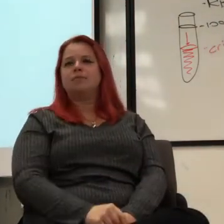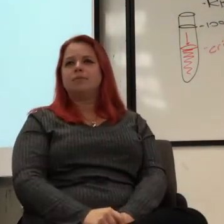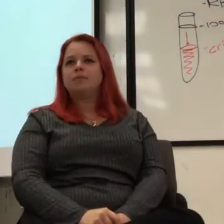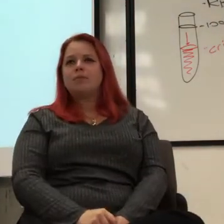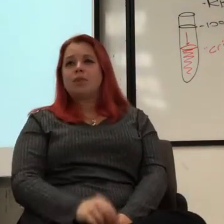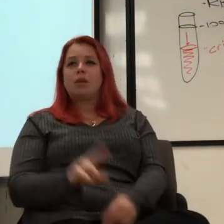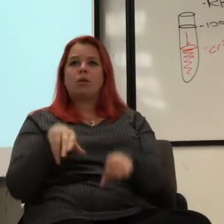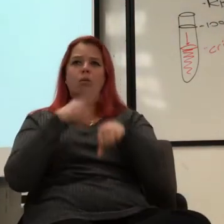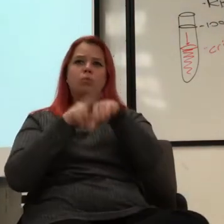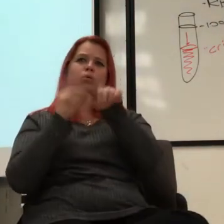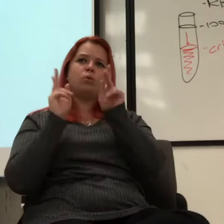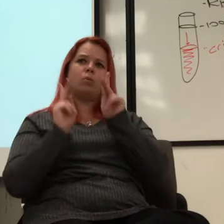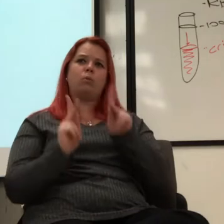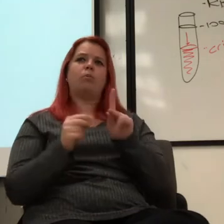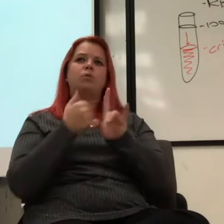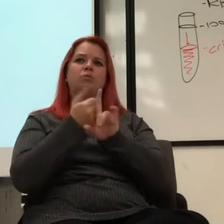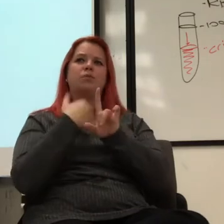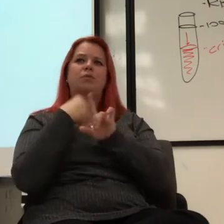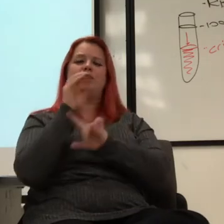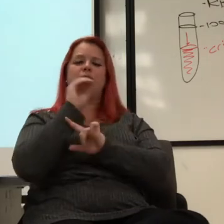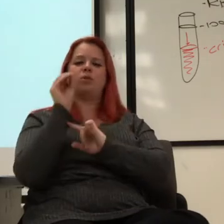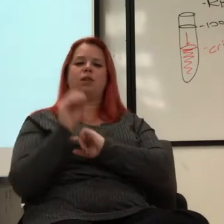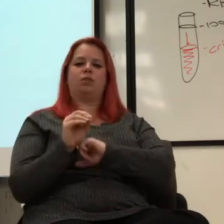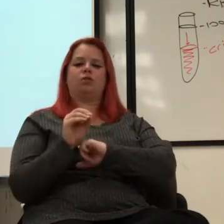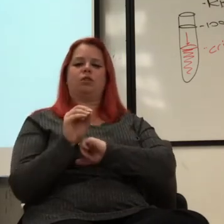normal person, as a percentage,